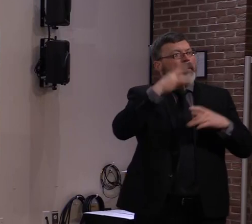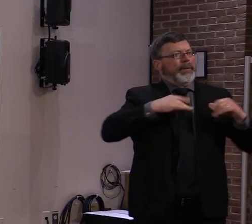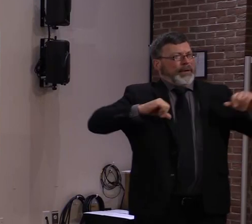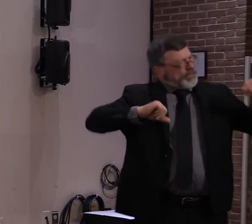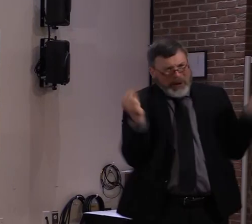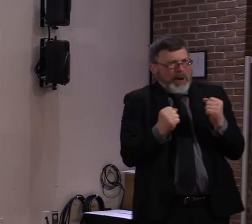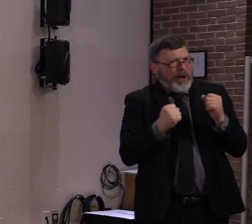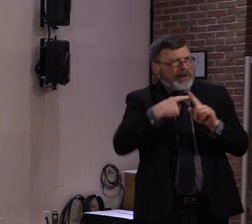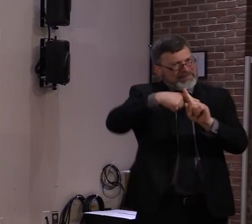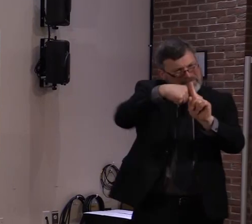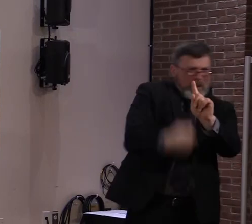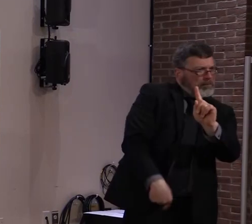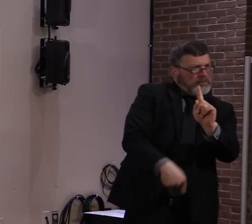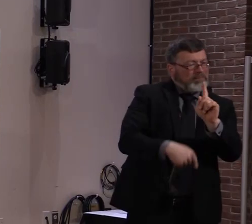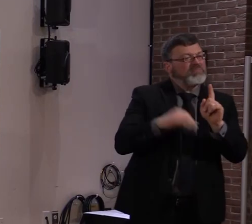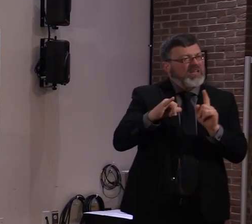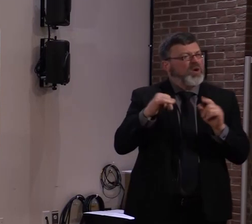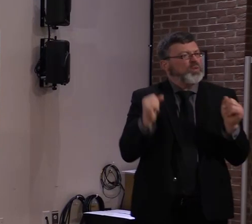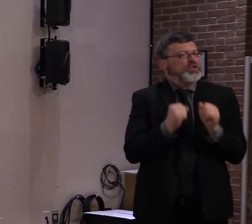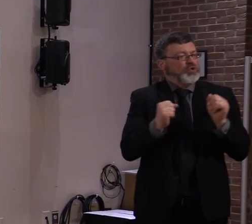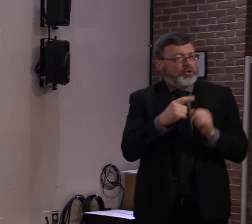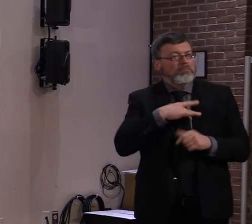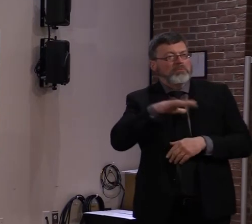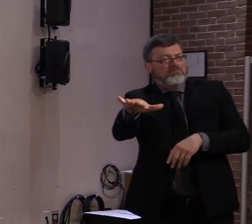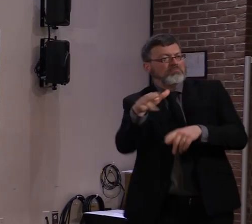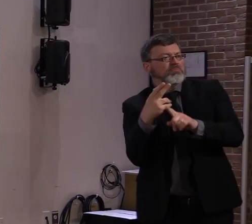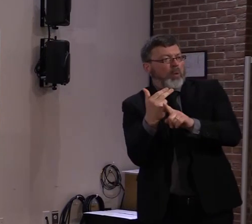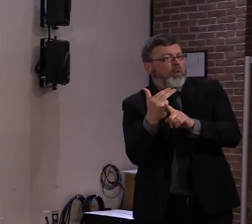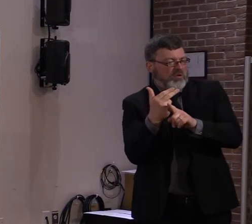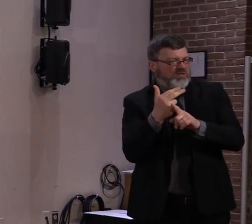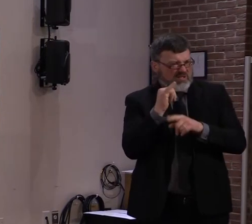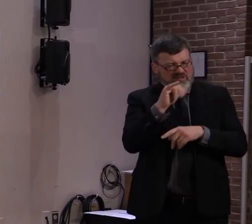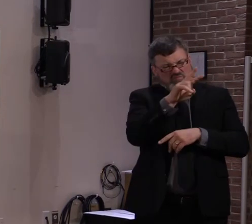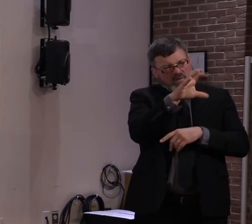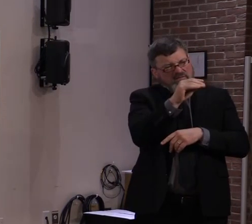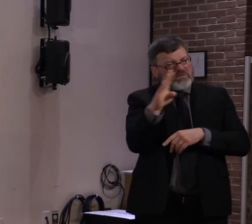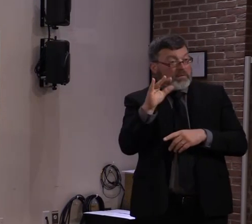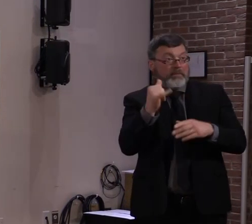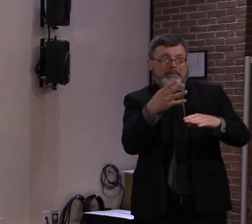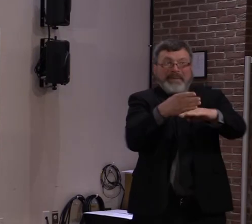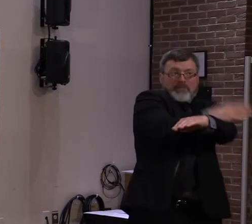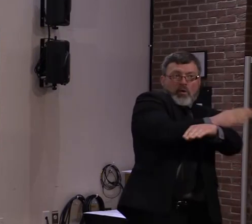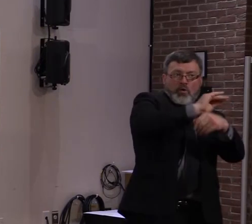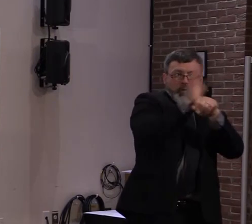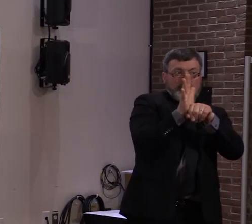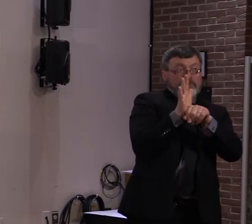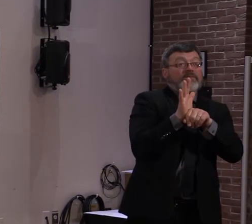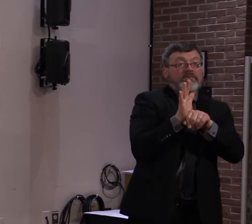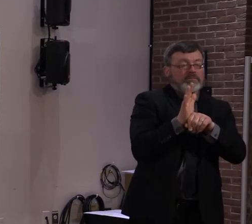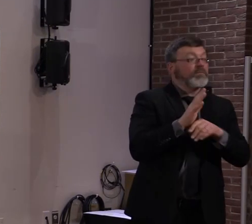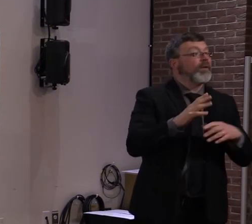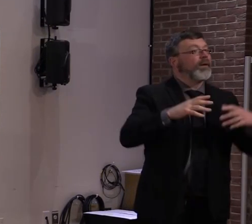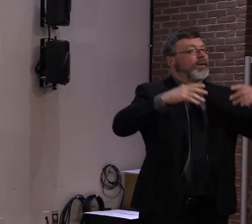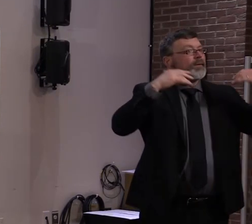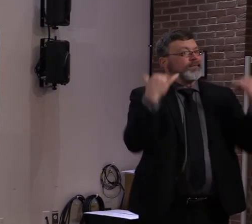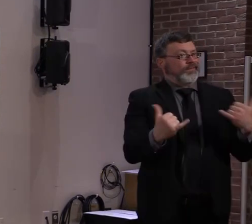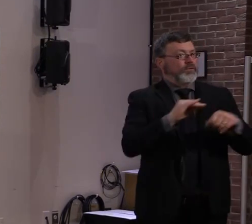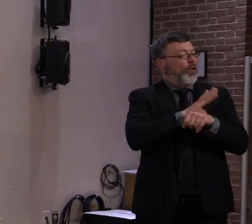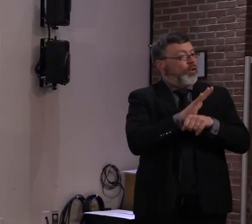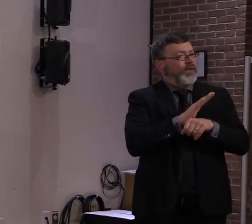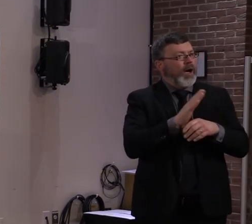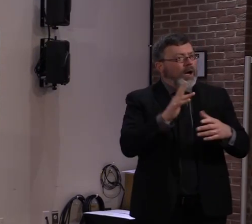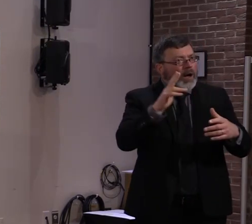in Vermont, DCF utilized 200 to 300 rooms. During the pandemic, we've been utilizing